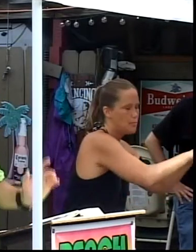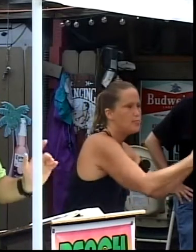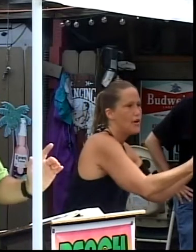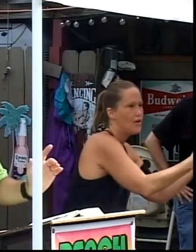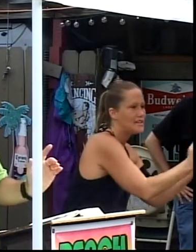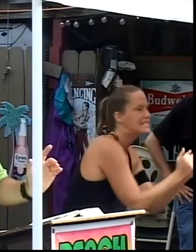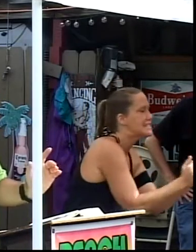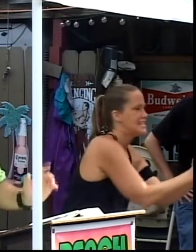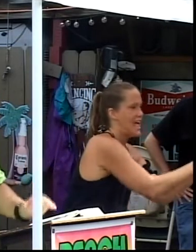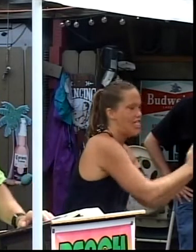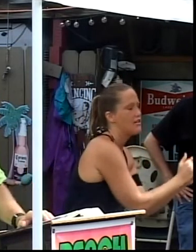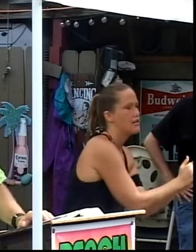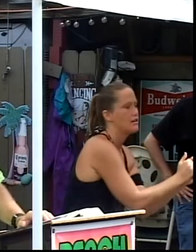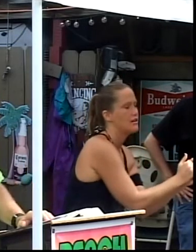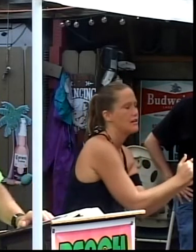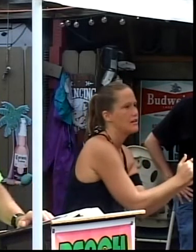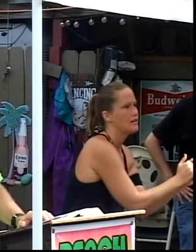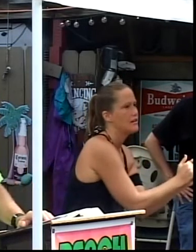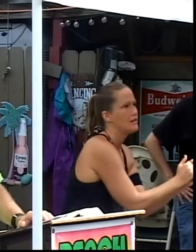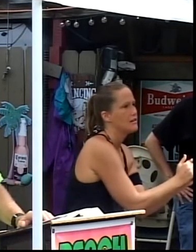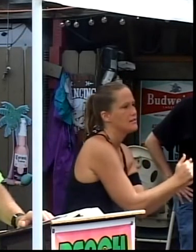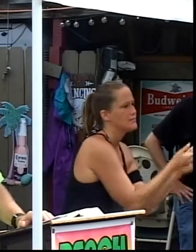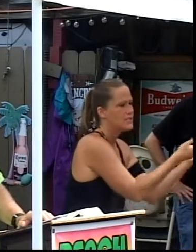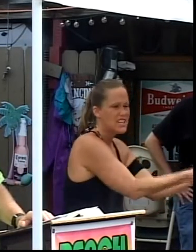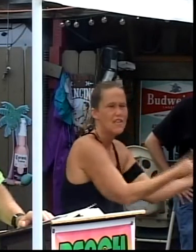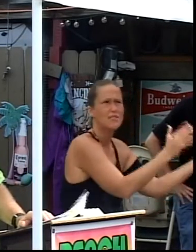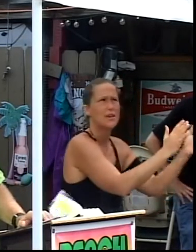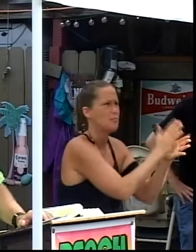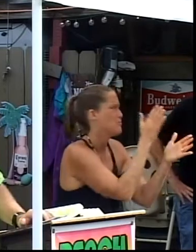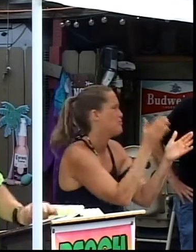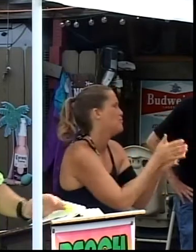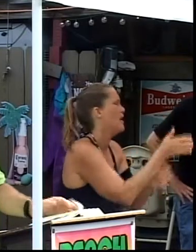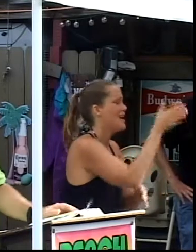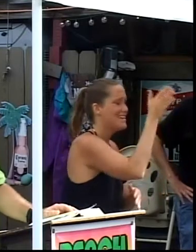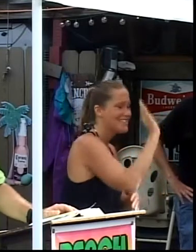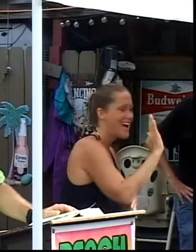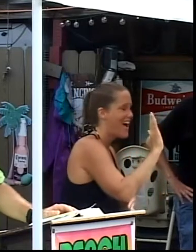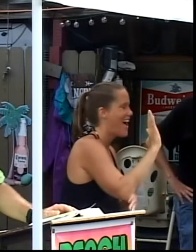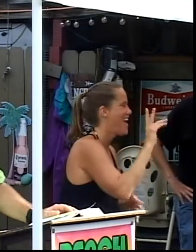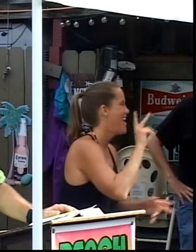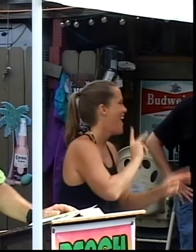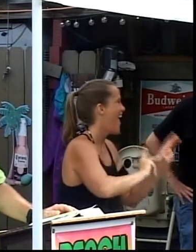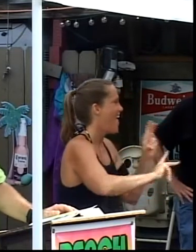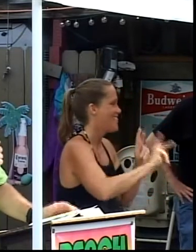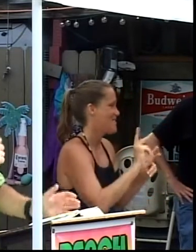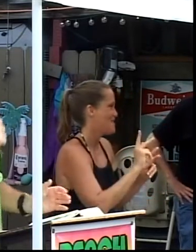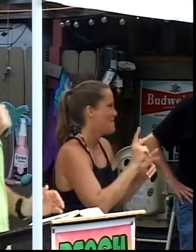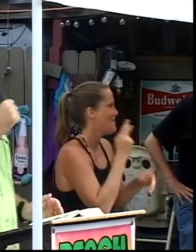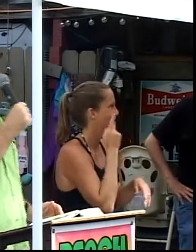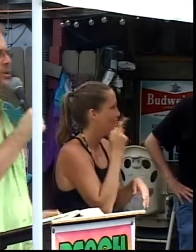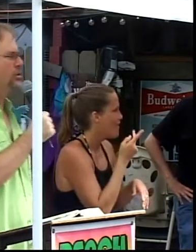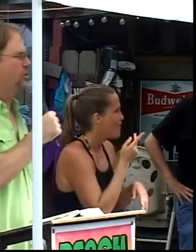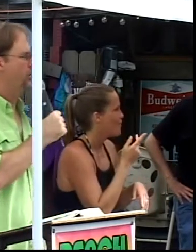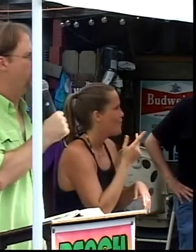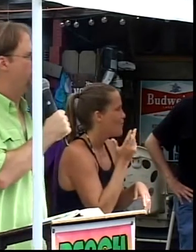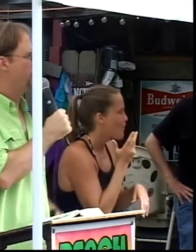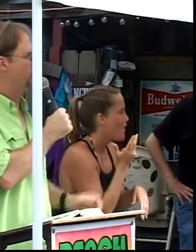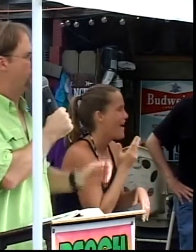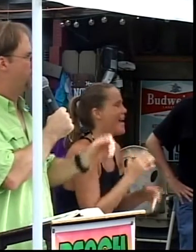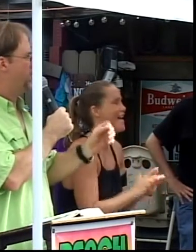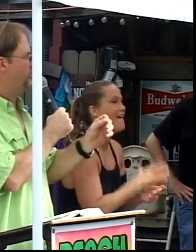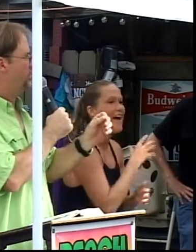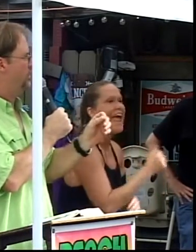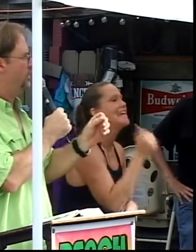heart, praising God, having favor with all the people, and the Lord added to the church daily those who were